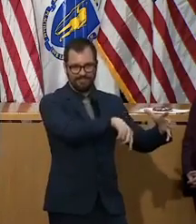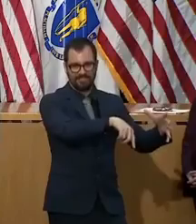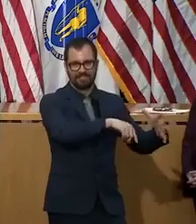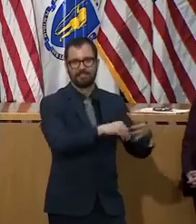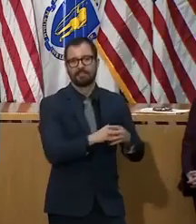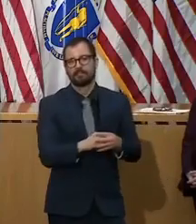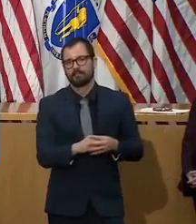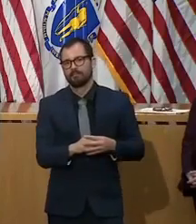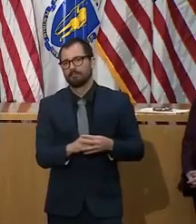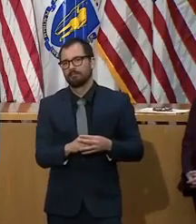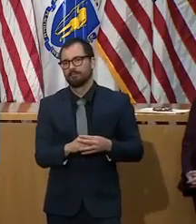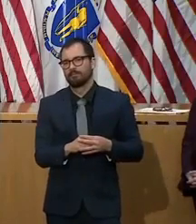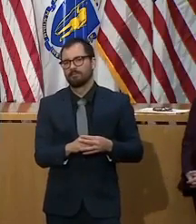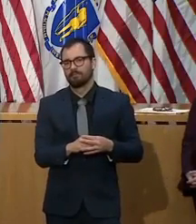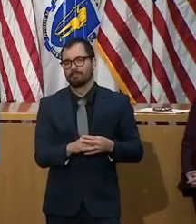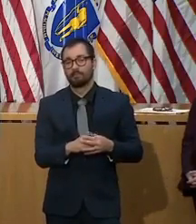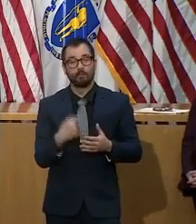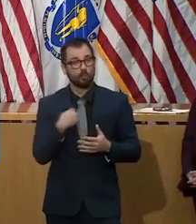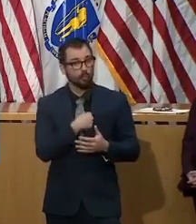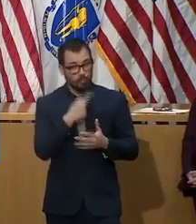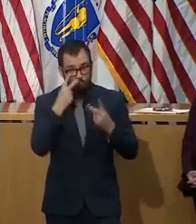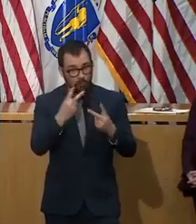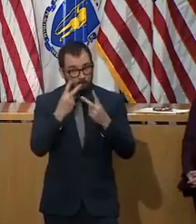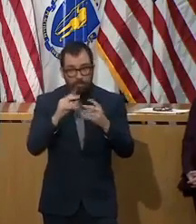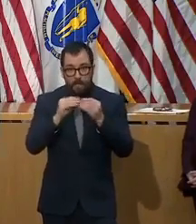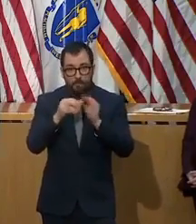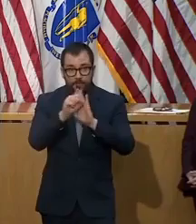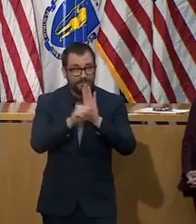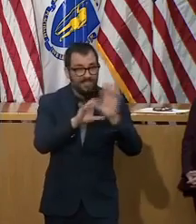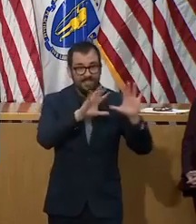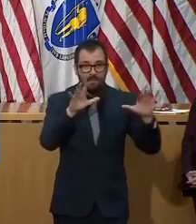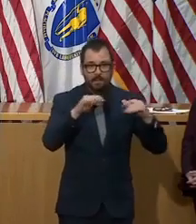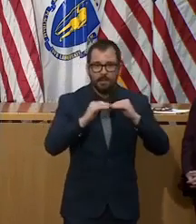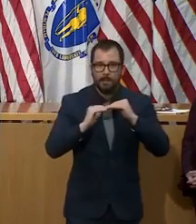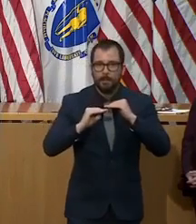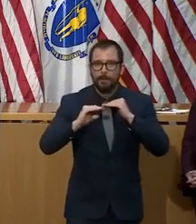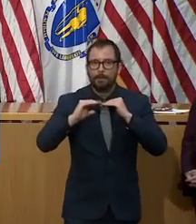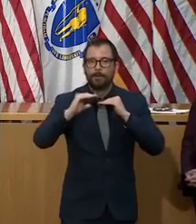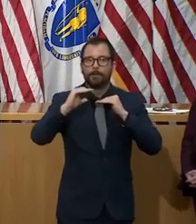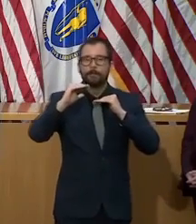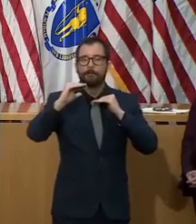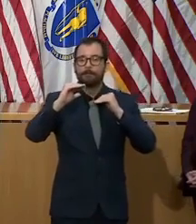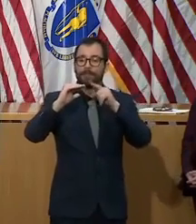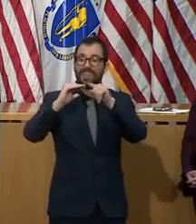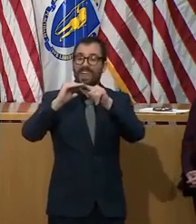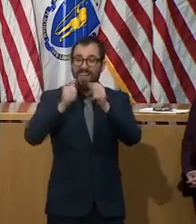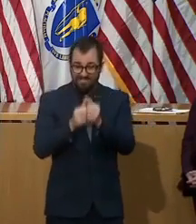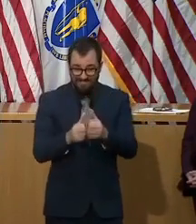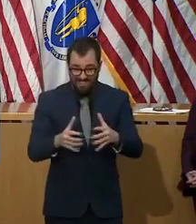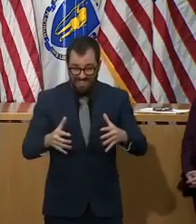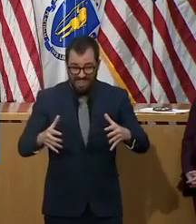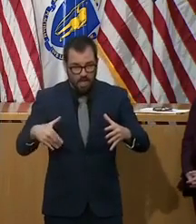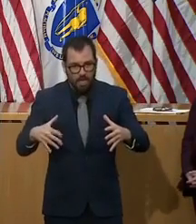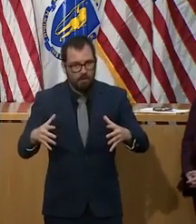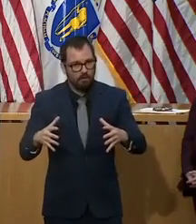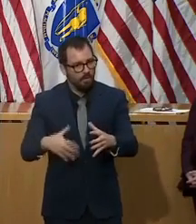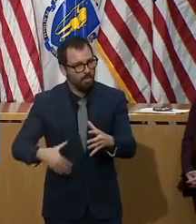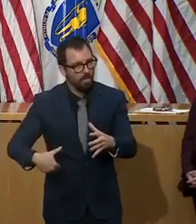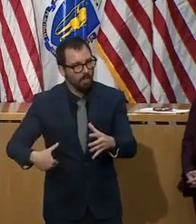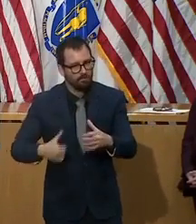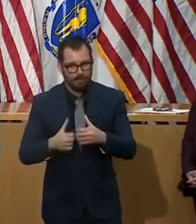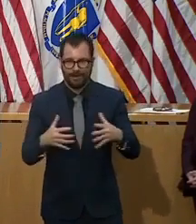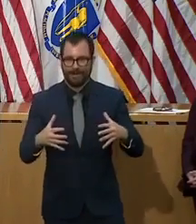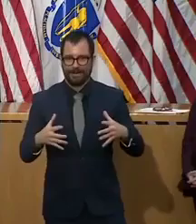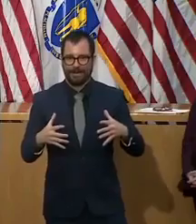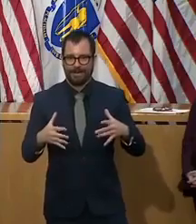we have not seen a downward trend yet on a number of those key metrics. Do you think Governor, there's a maybe chance Western that we may- Massachusetts open Do you think sooner?